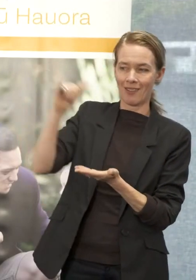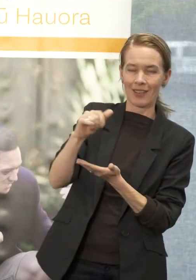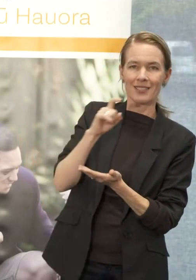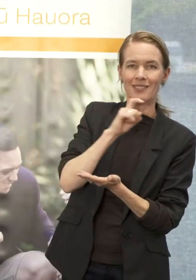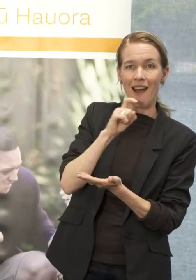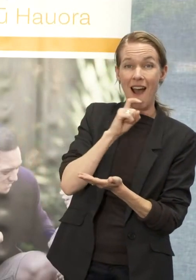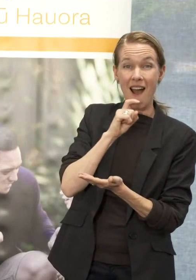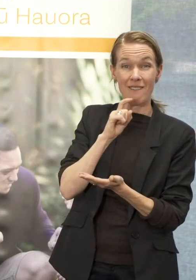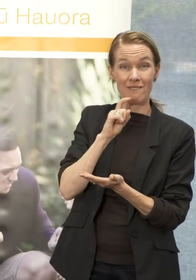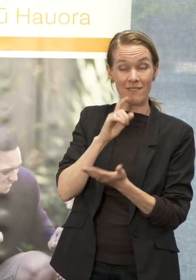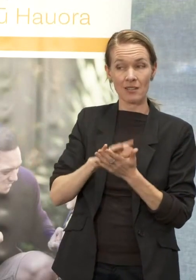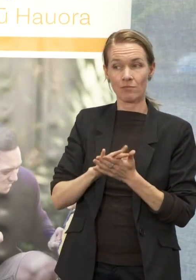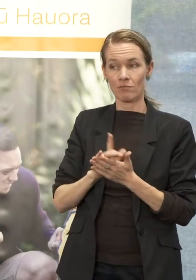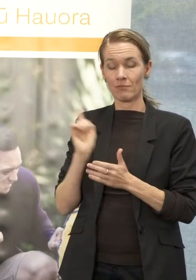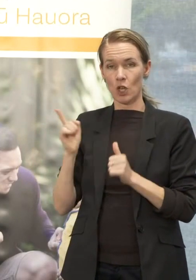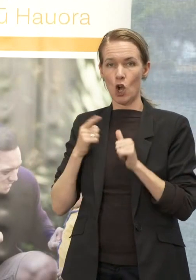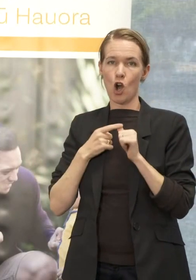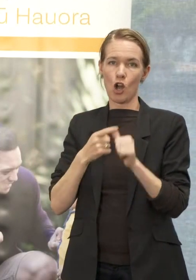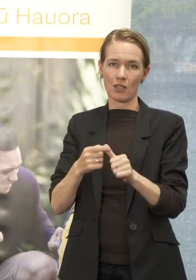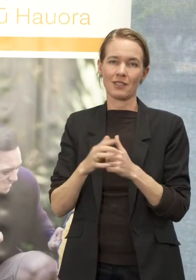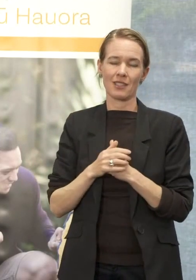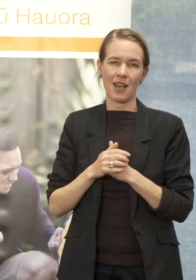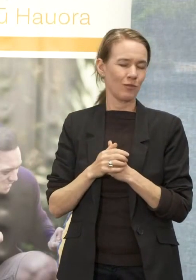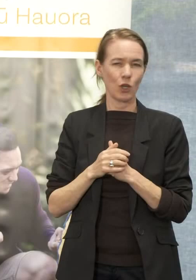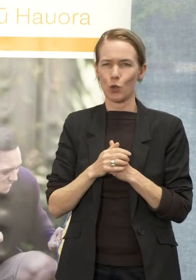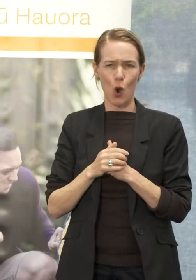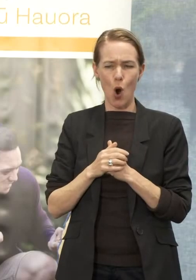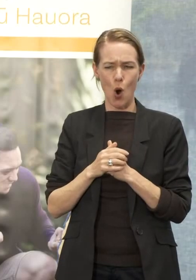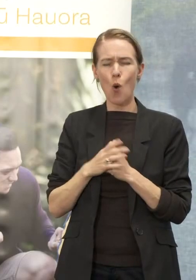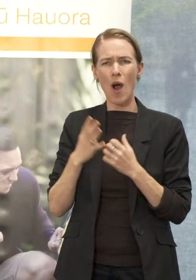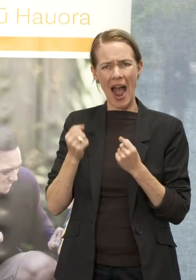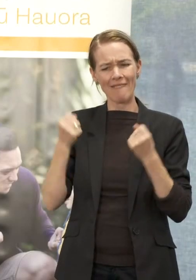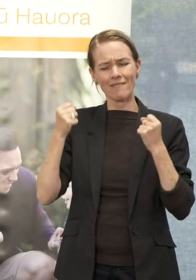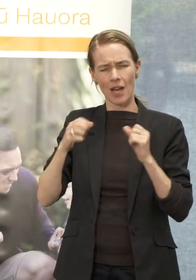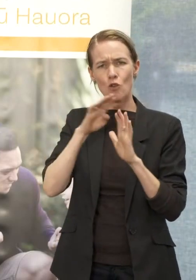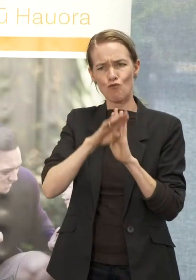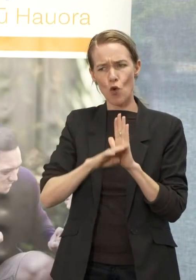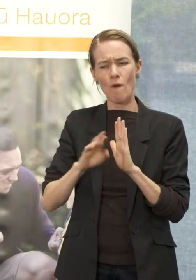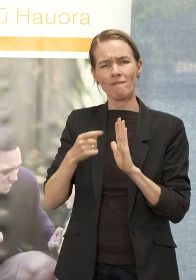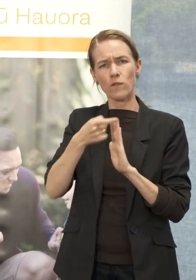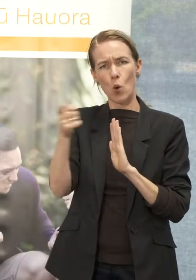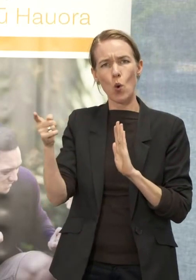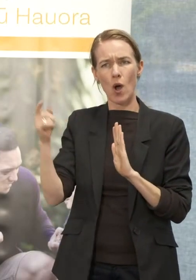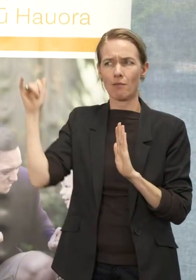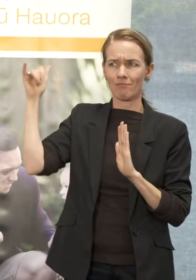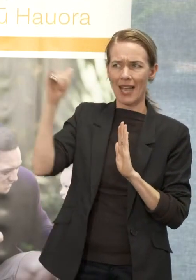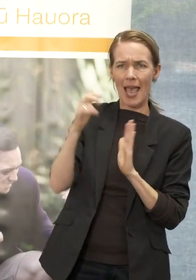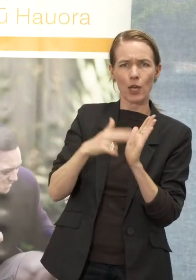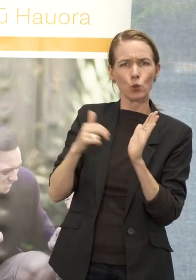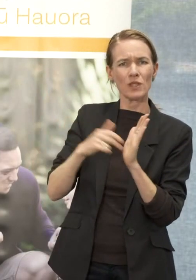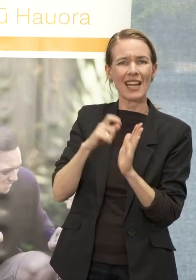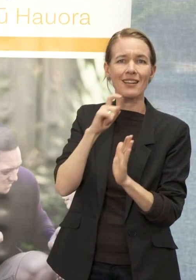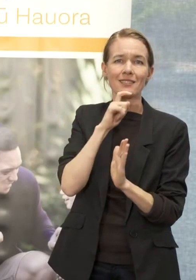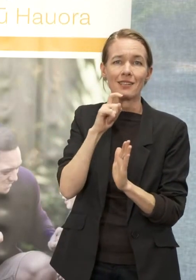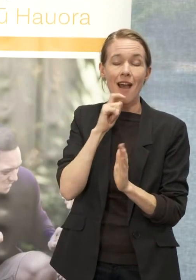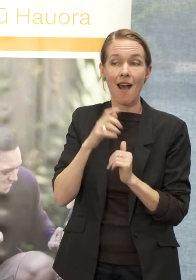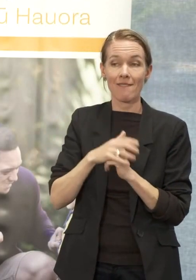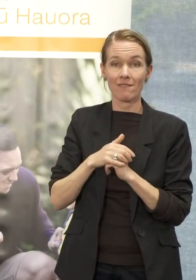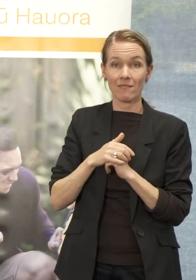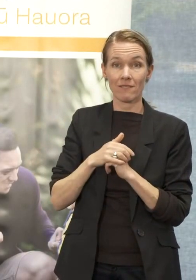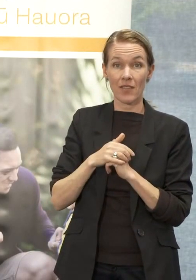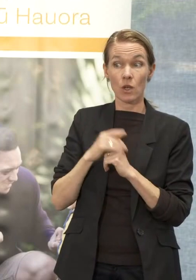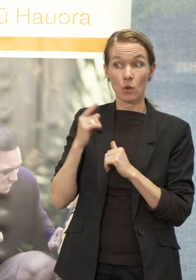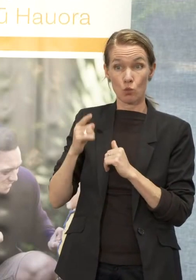lax with our requirements for Air New Zealand. We've had very frequent discussions